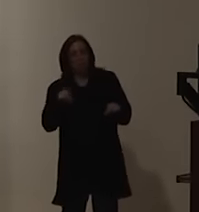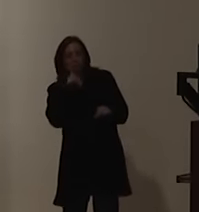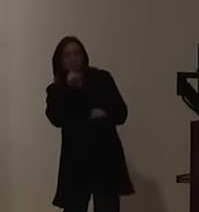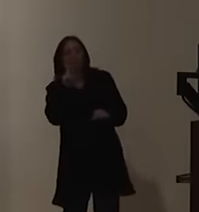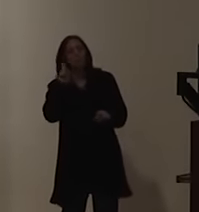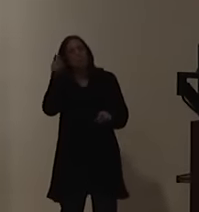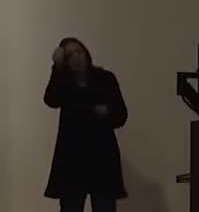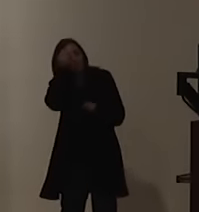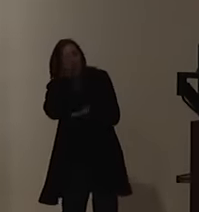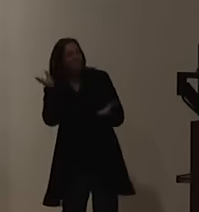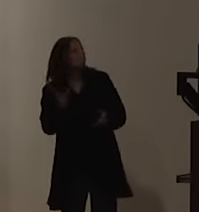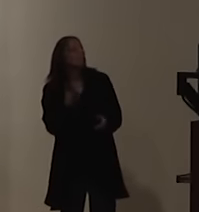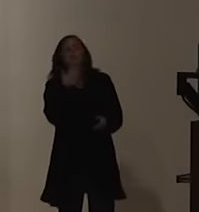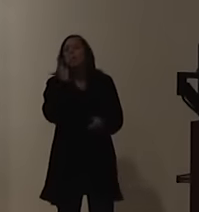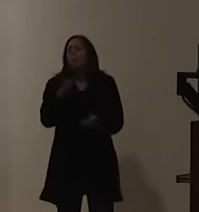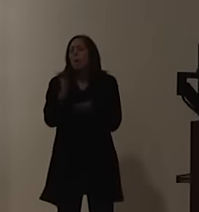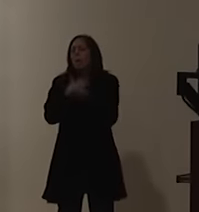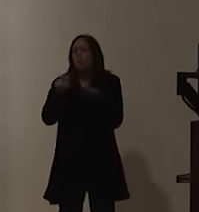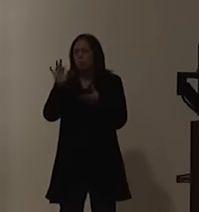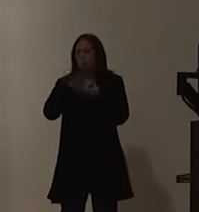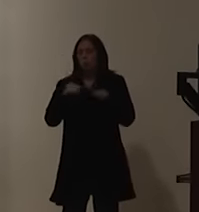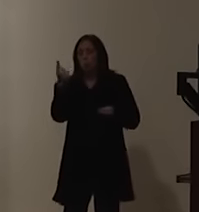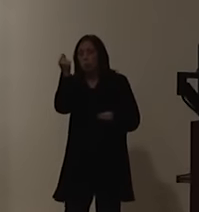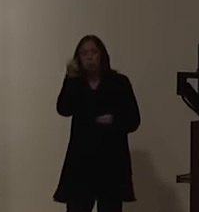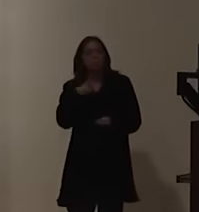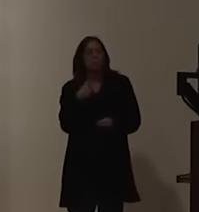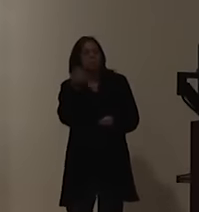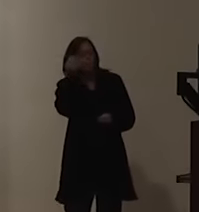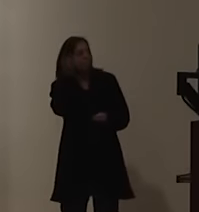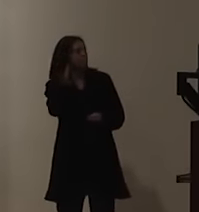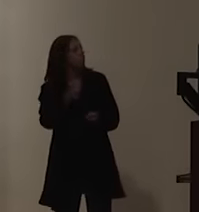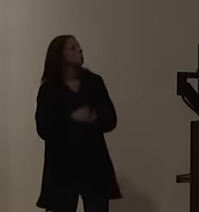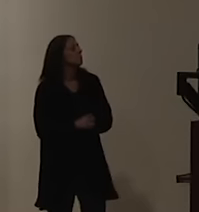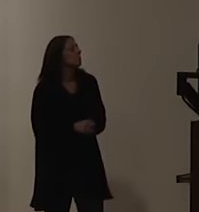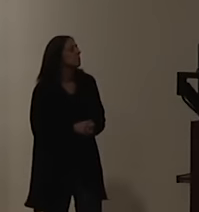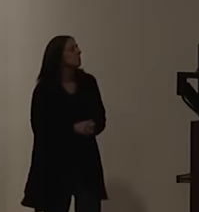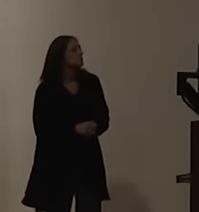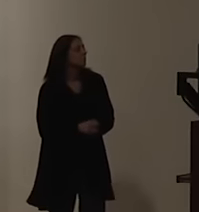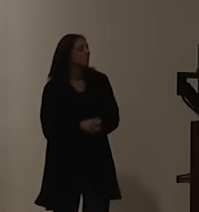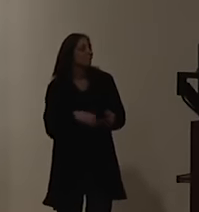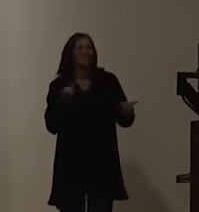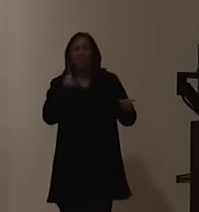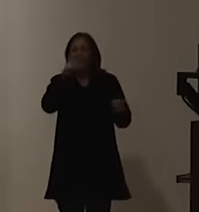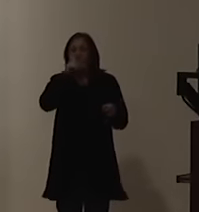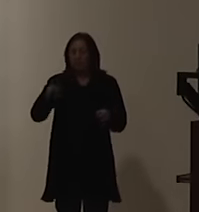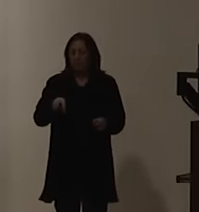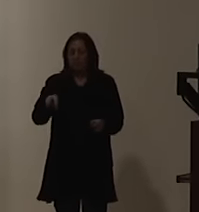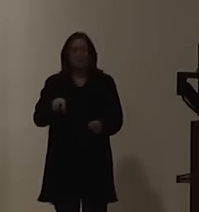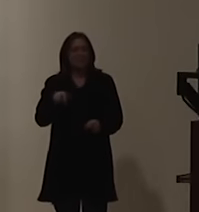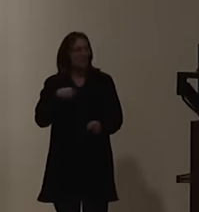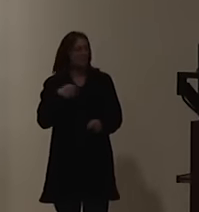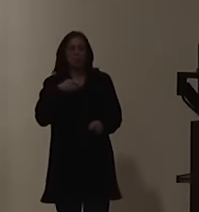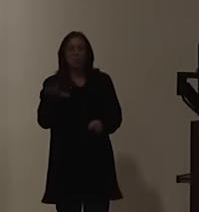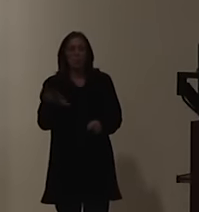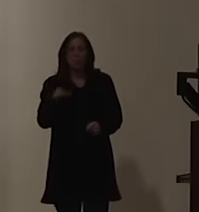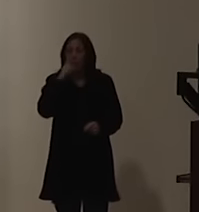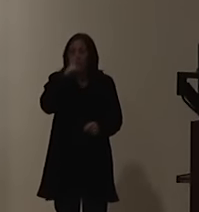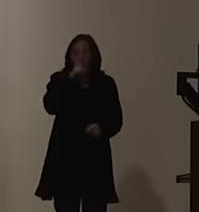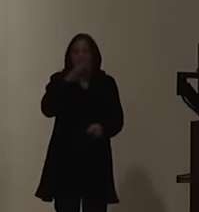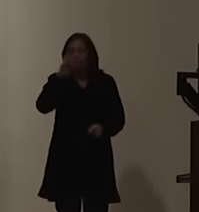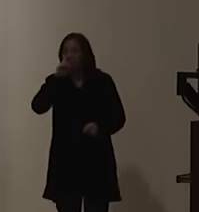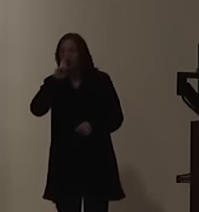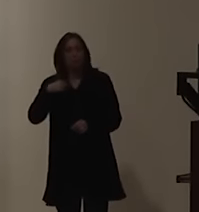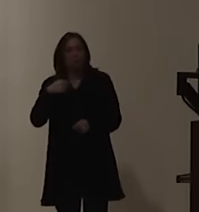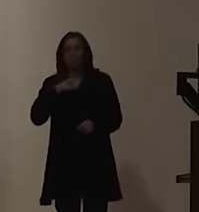All right, now here's the bad part, meaning mouse. I don't like mice. I don't like rats. They transmit